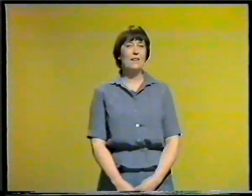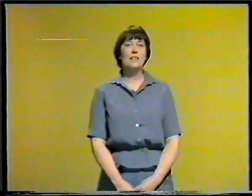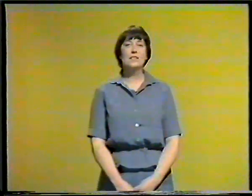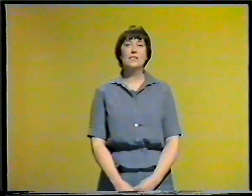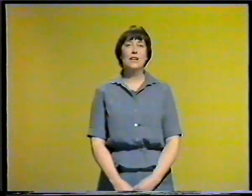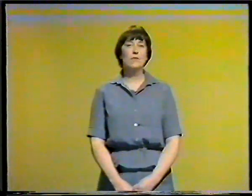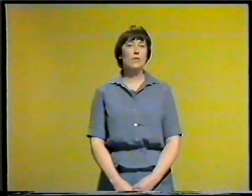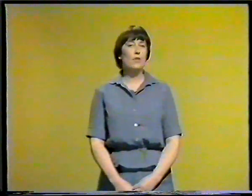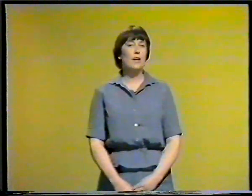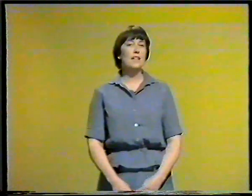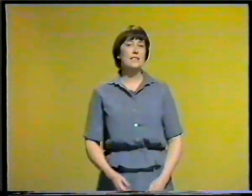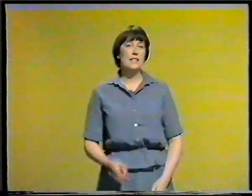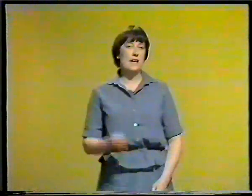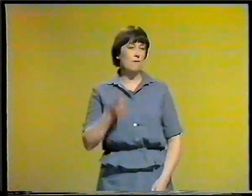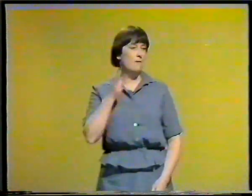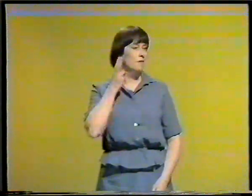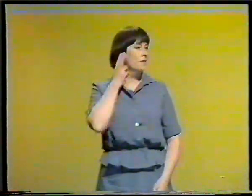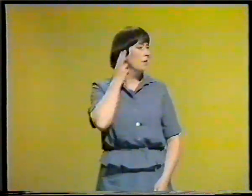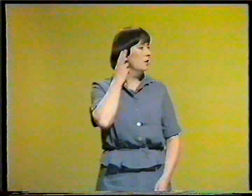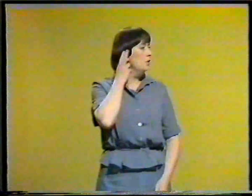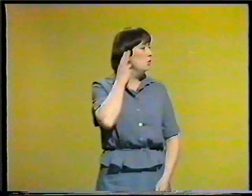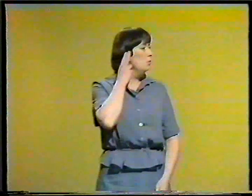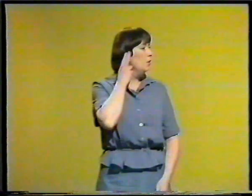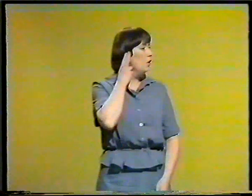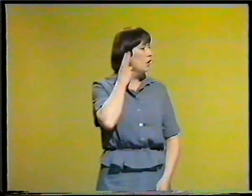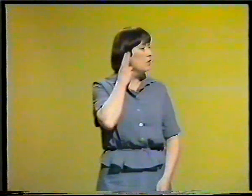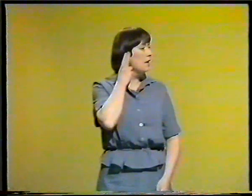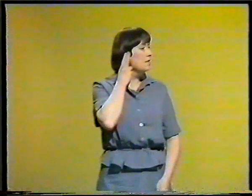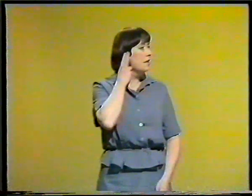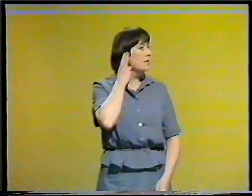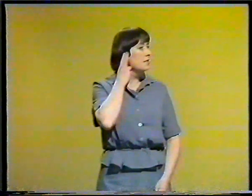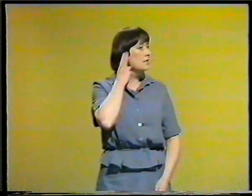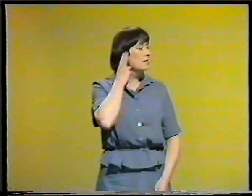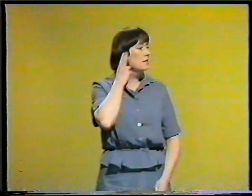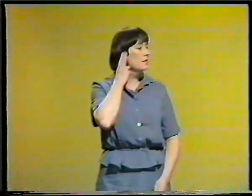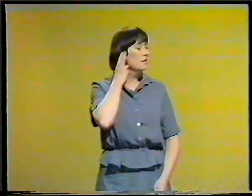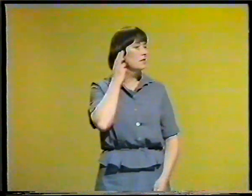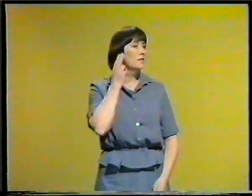The sign for deaf, and you block off that sense.